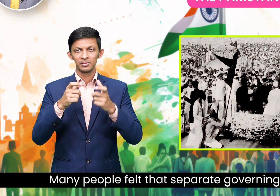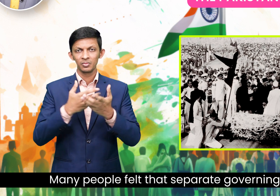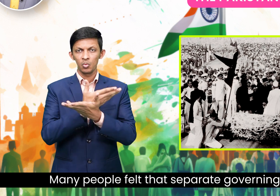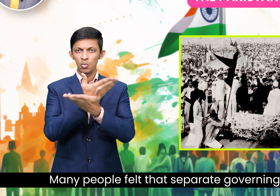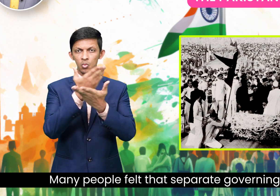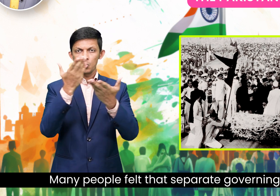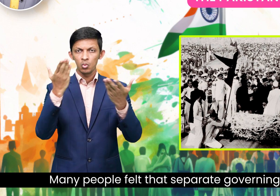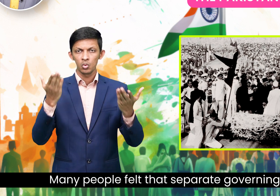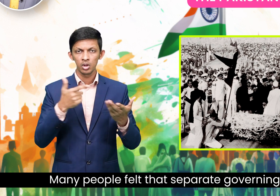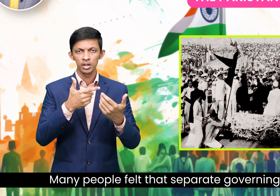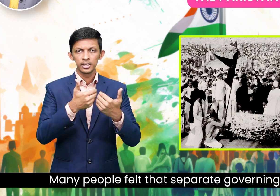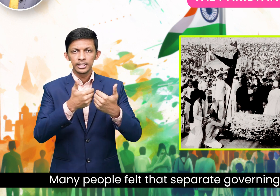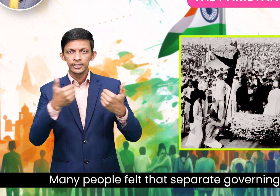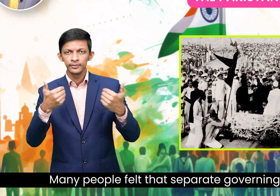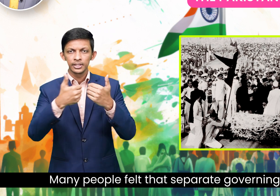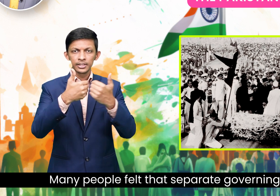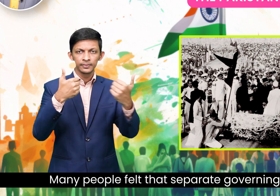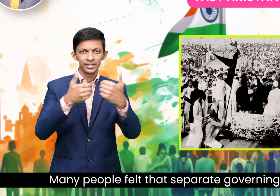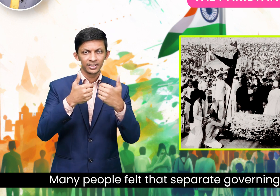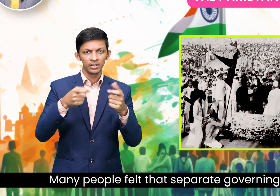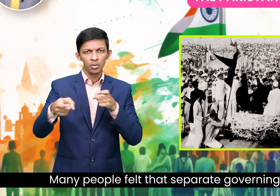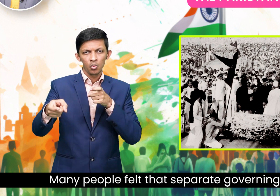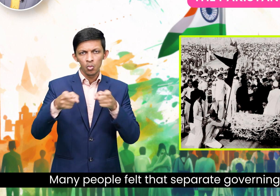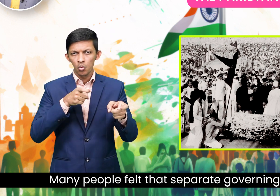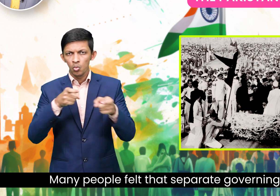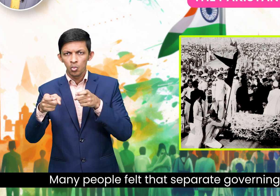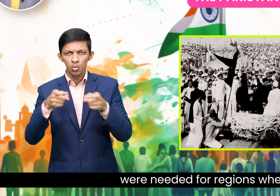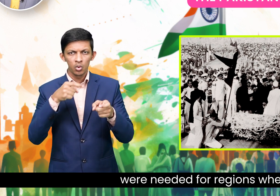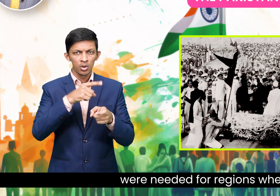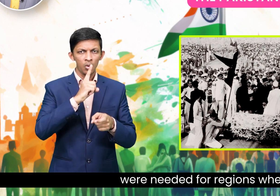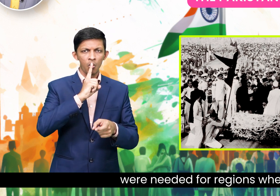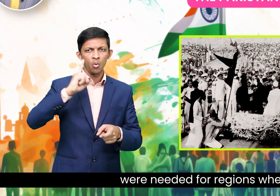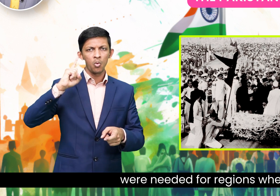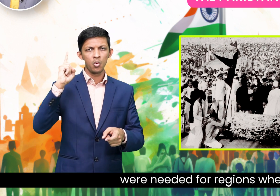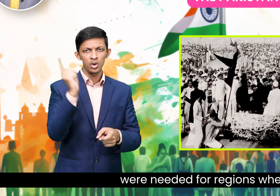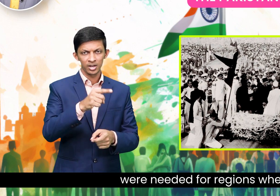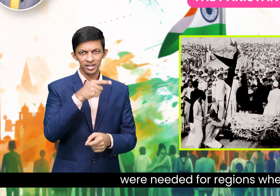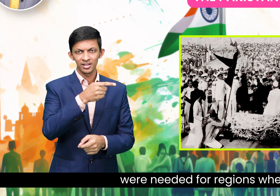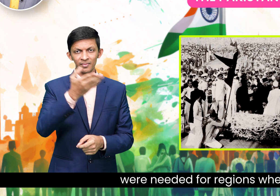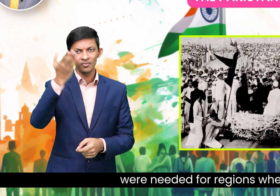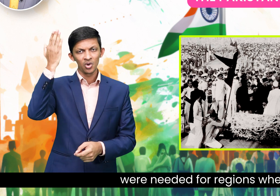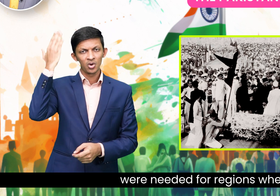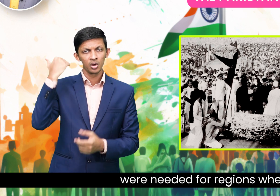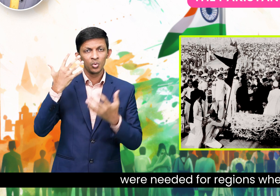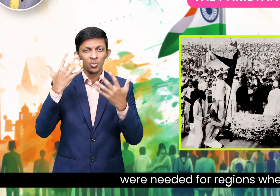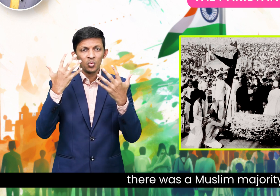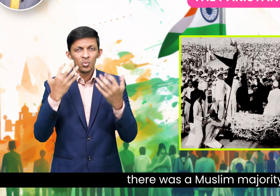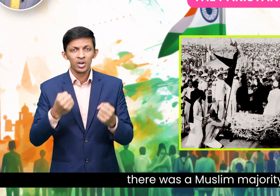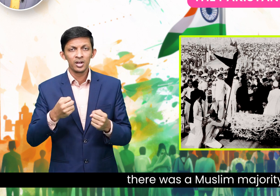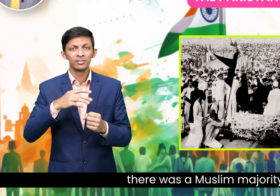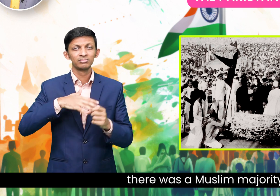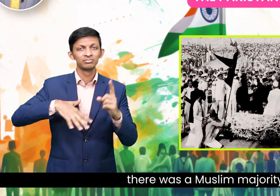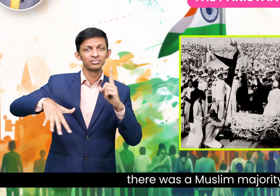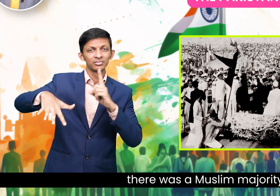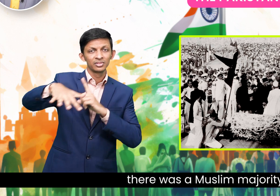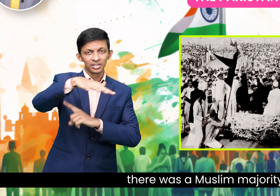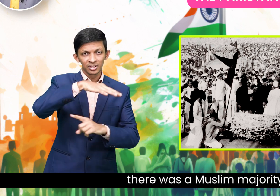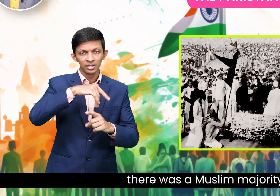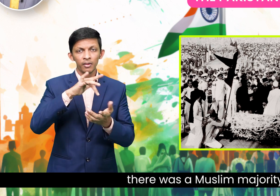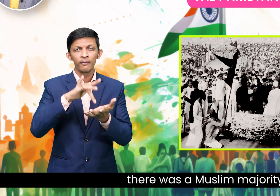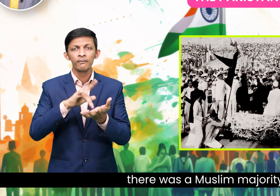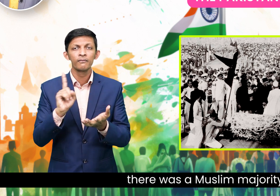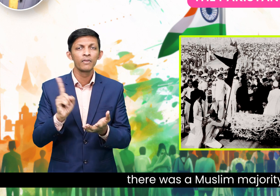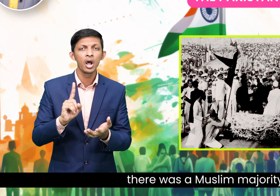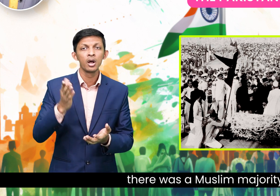Many people felt that separate governing arrangements were needed for regions where there was a